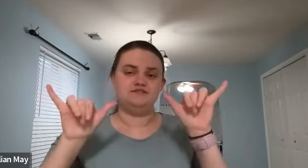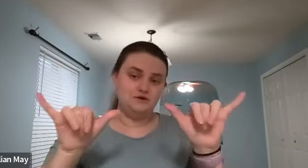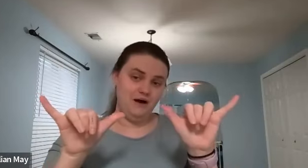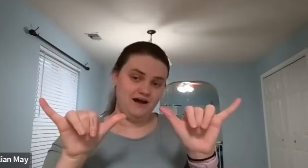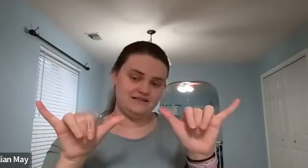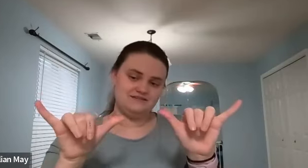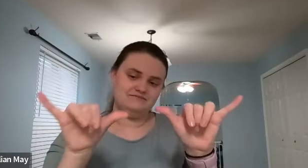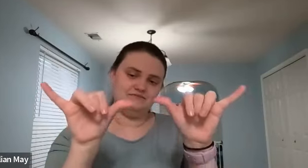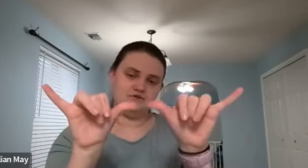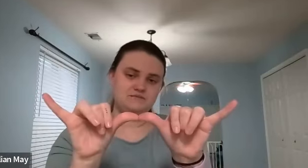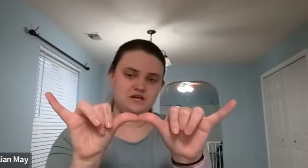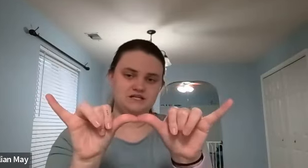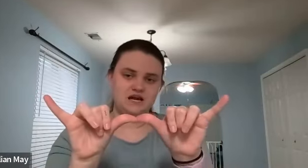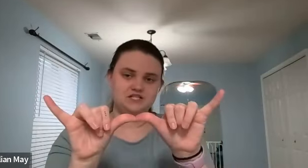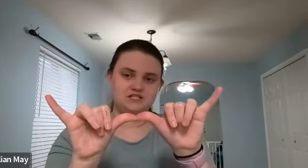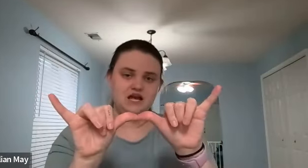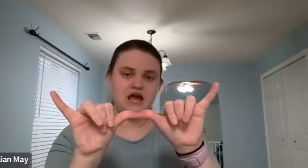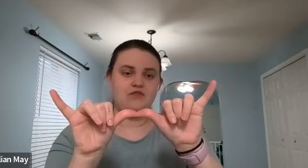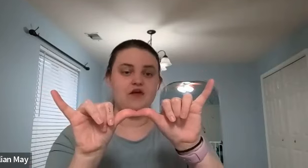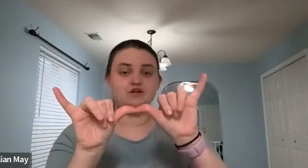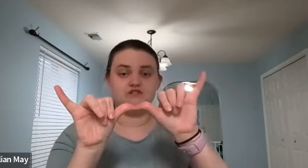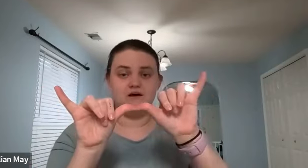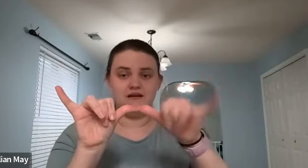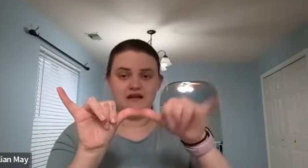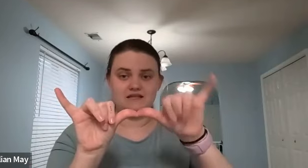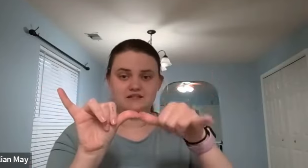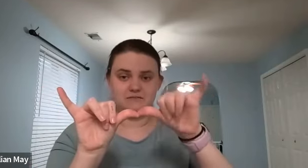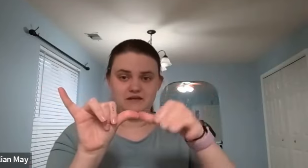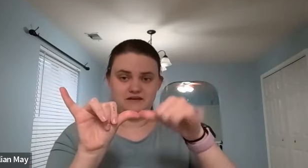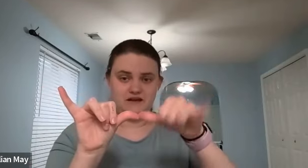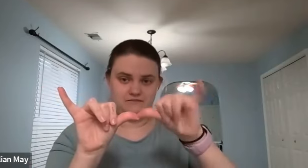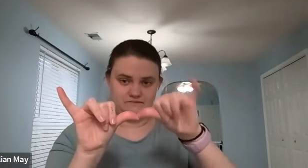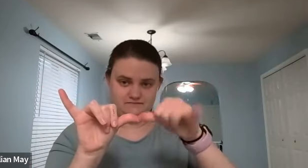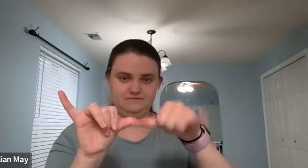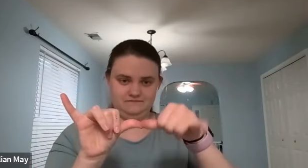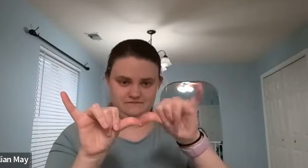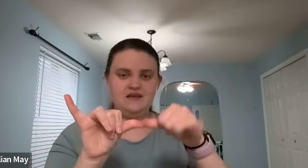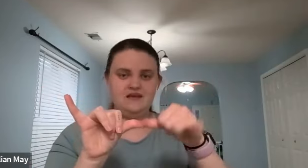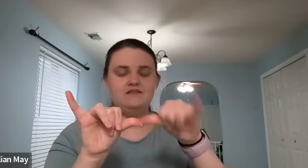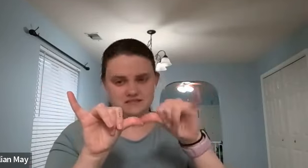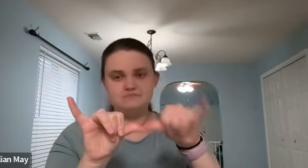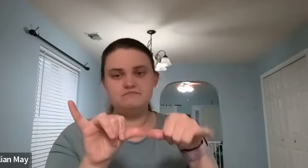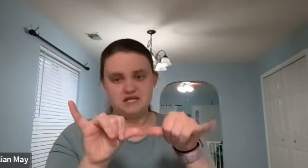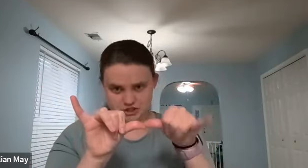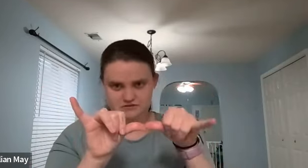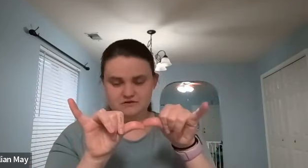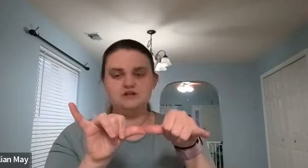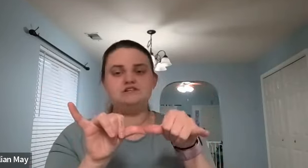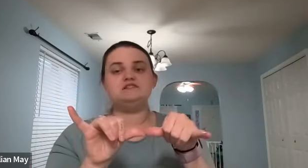two Y's, their thumbs are gonna touch, and then your dominant hand's gonna bend down. This is measure. So if you're